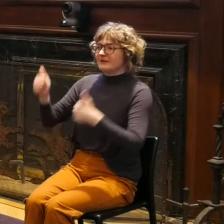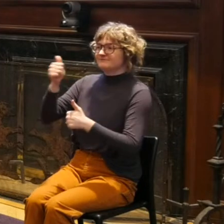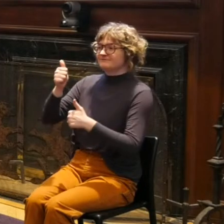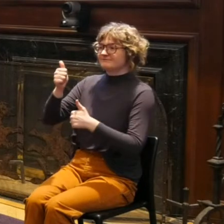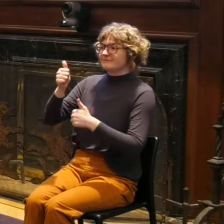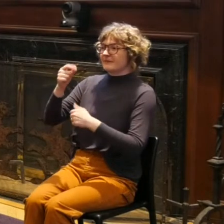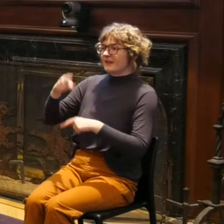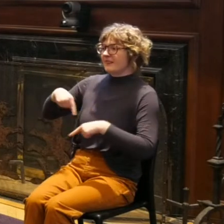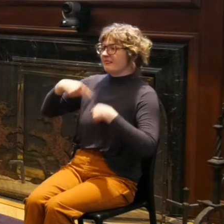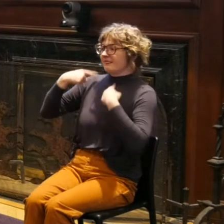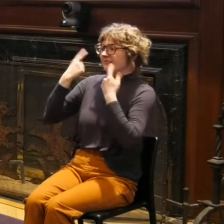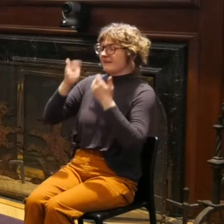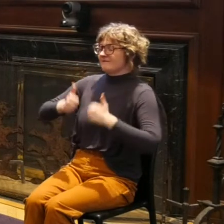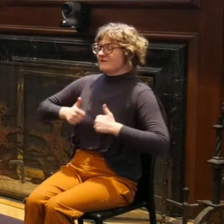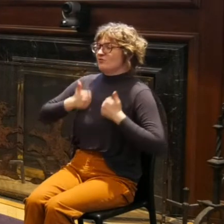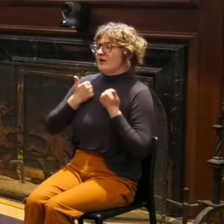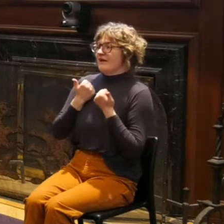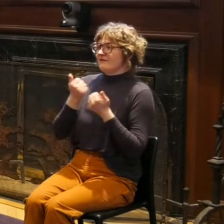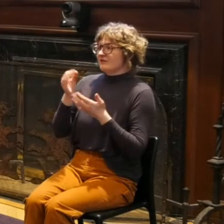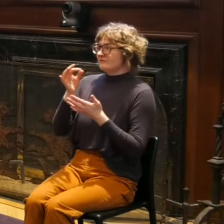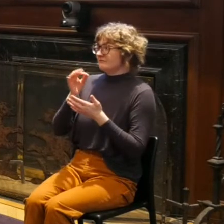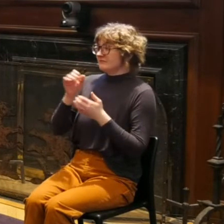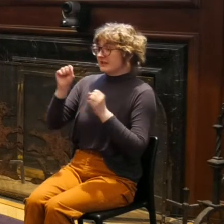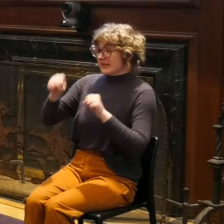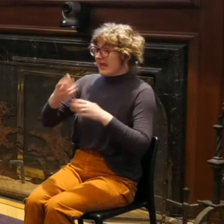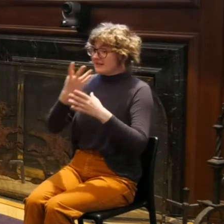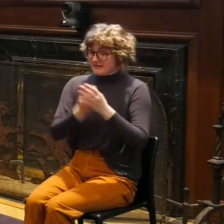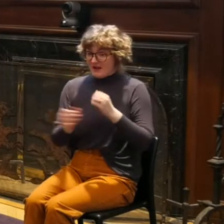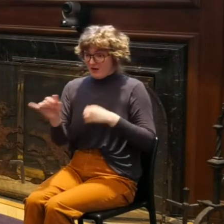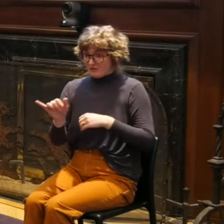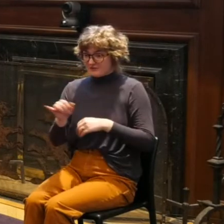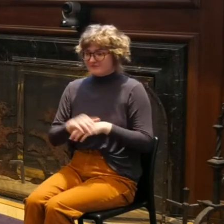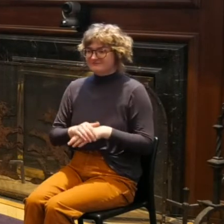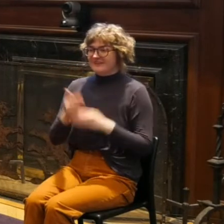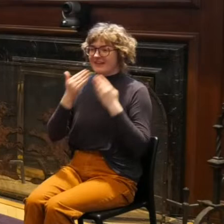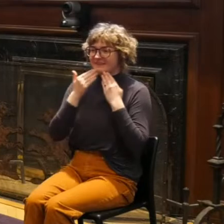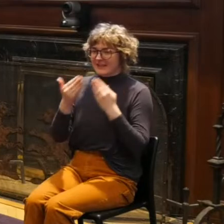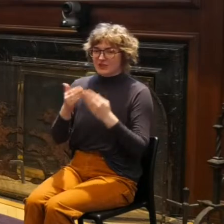for those rulers can still die. Thanks.